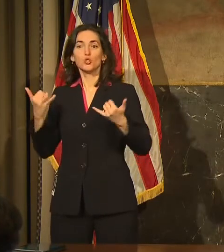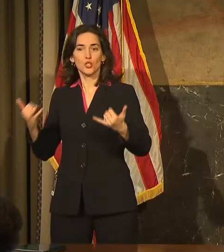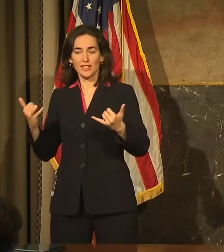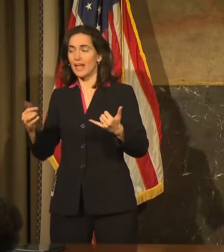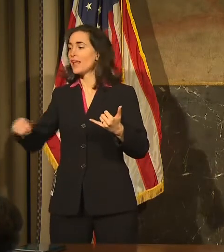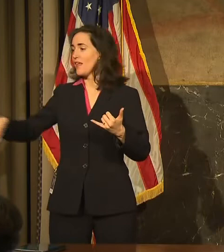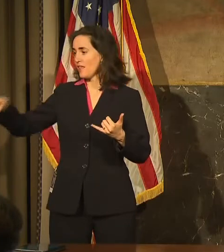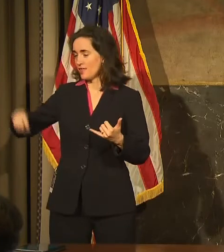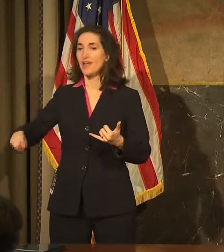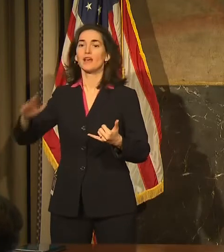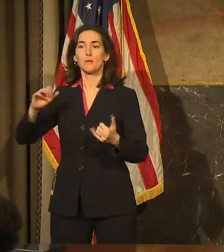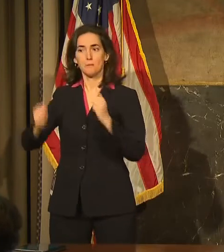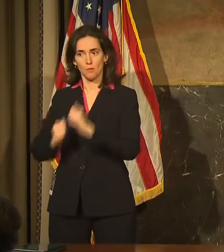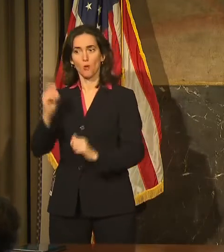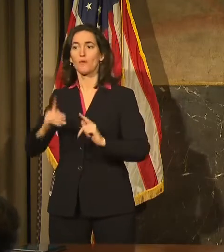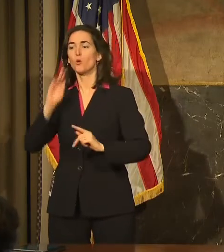today.